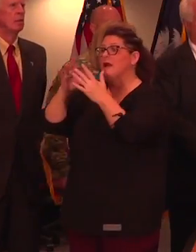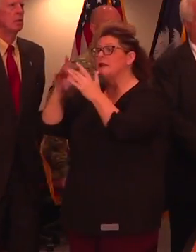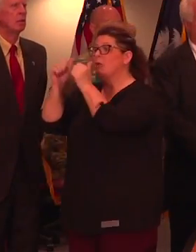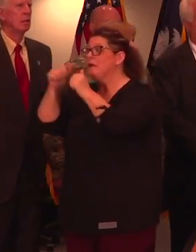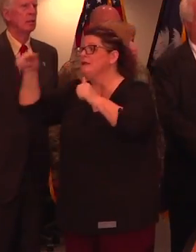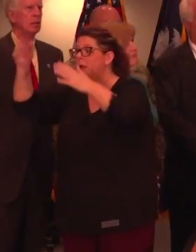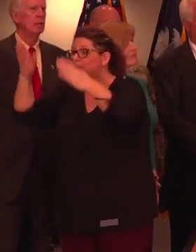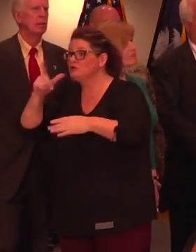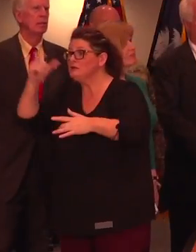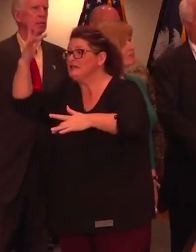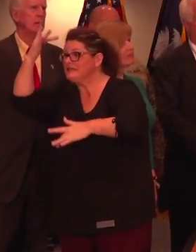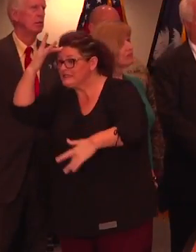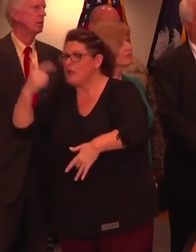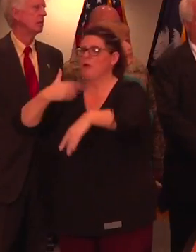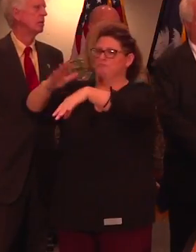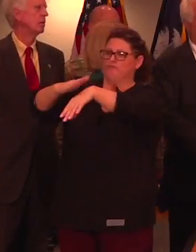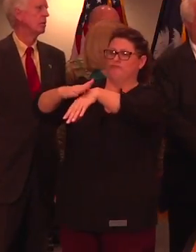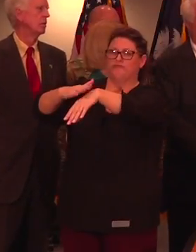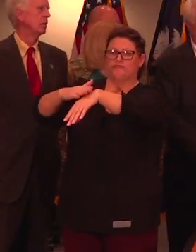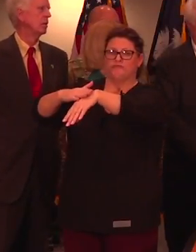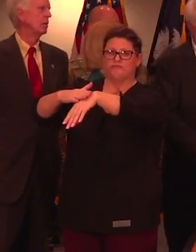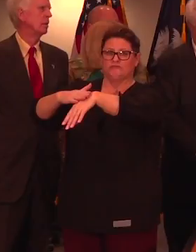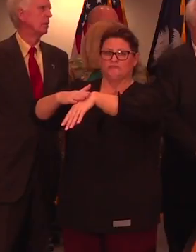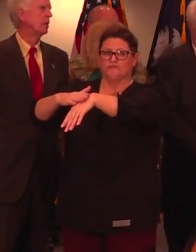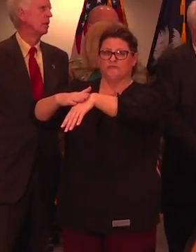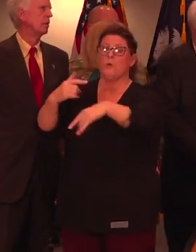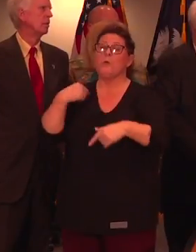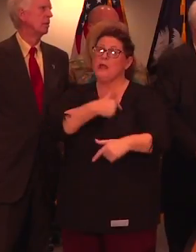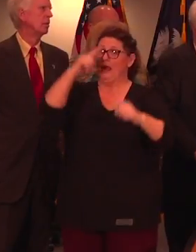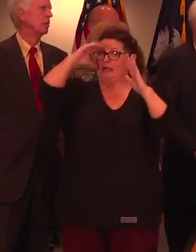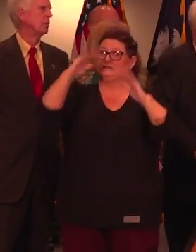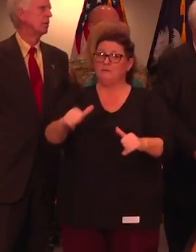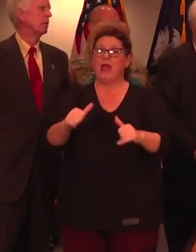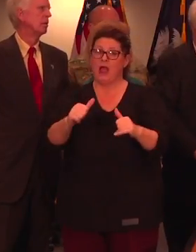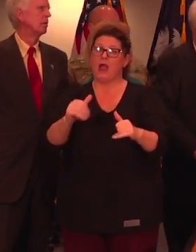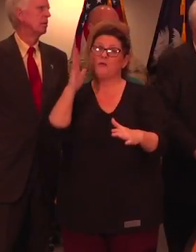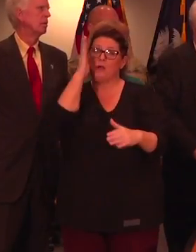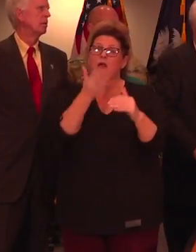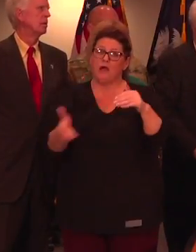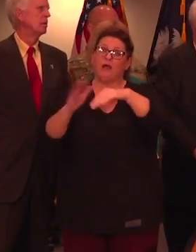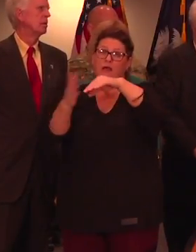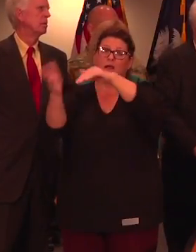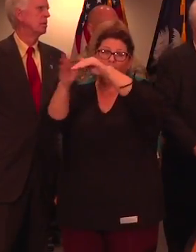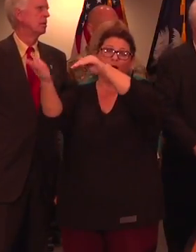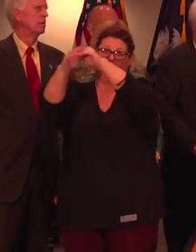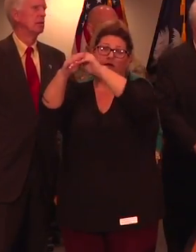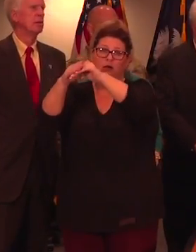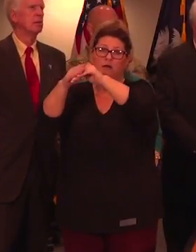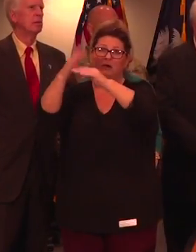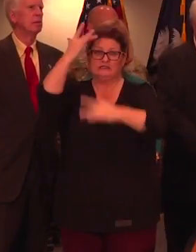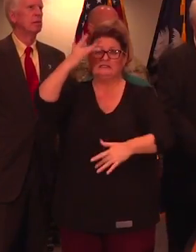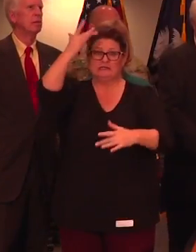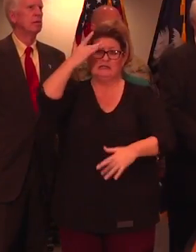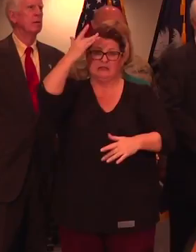monitor for symptoms. So as we expect cases to increase, it may not be feasible